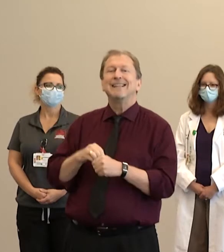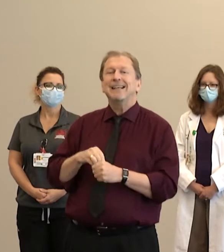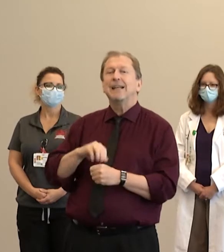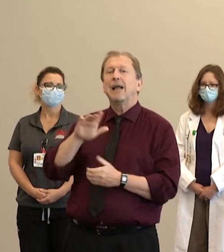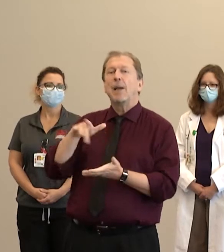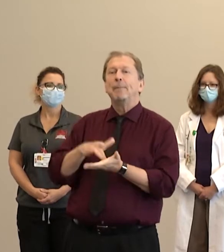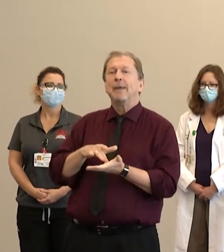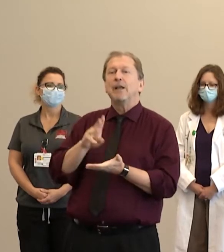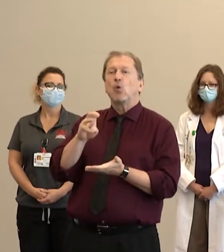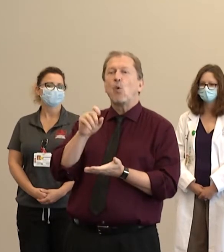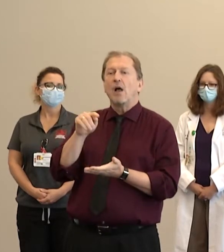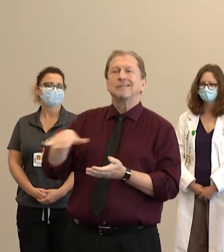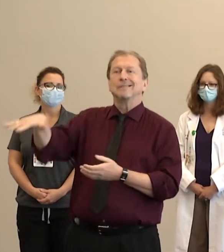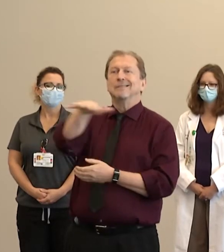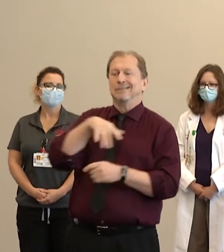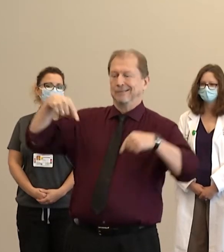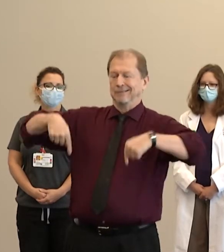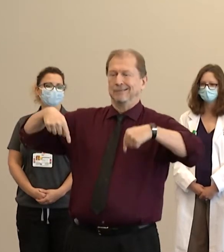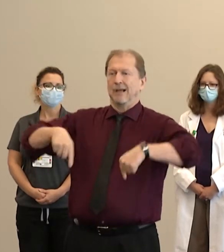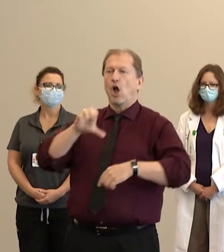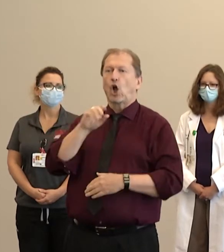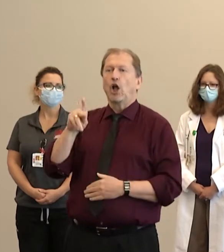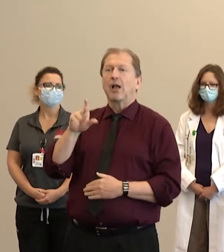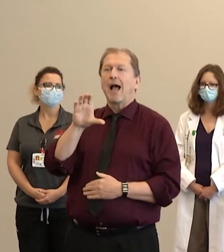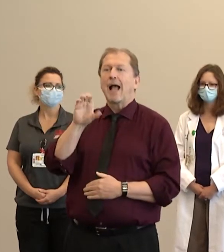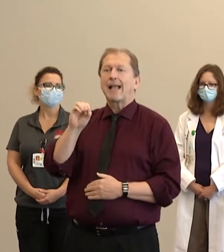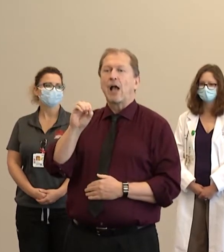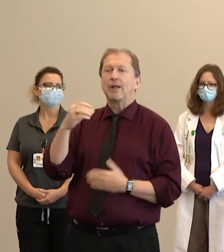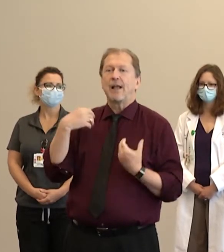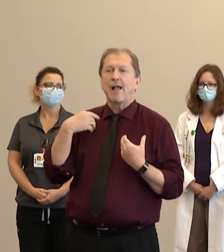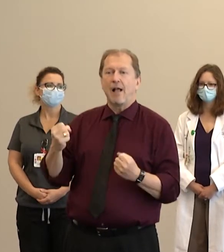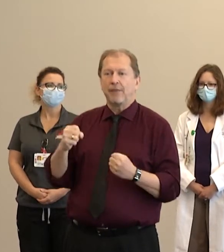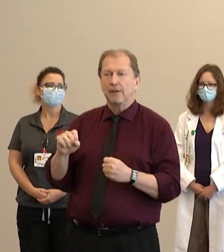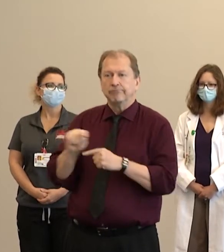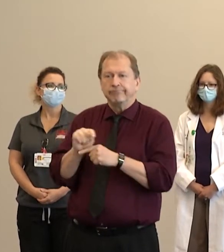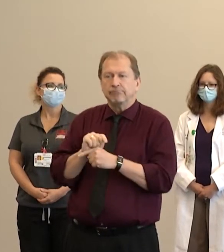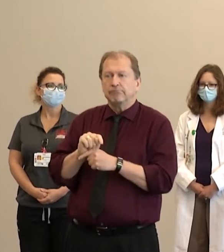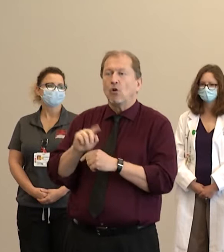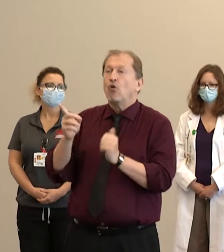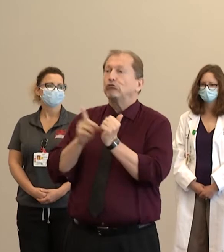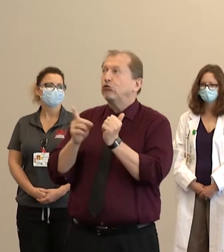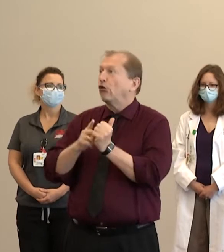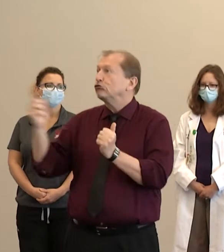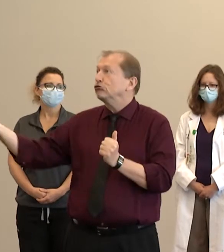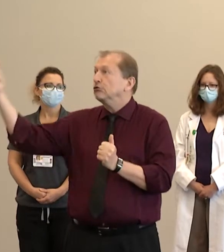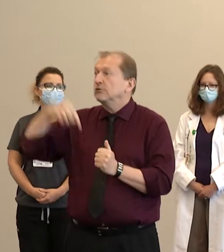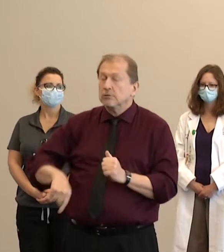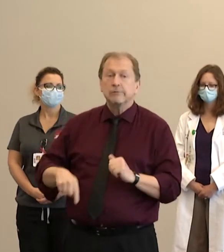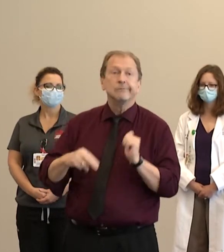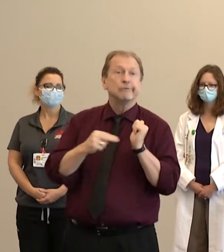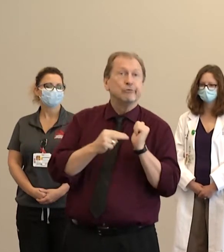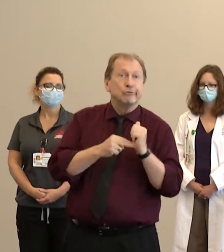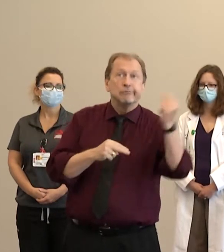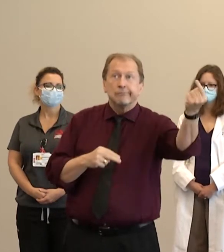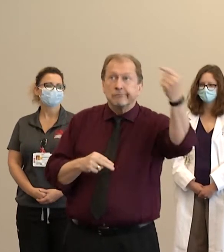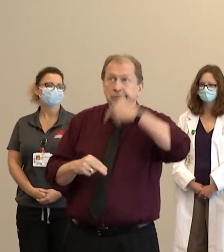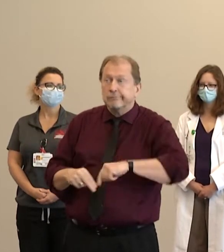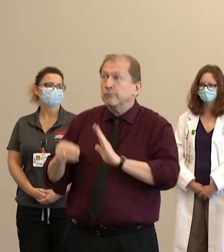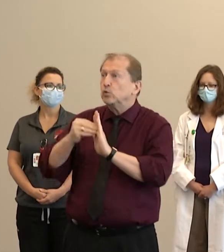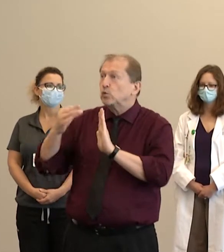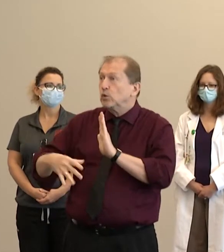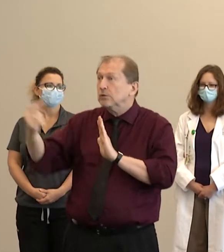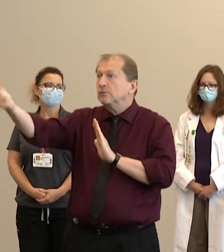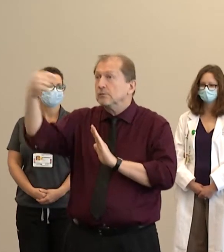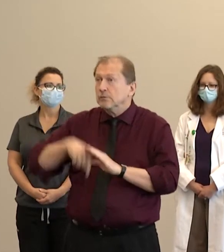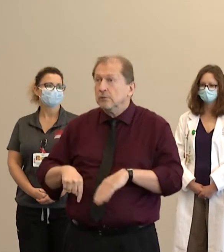Cook County Health has been a training center for doctors, nurses, residents, students from hospitals and universities, as well